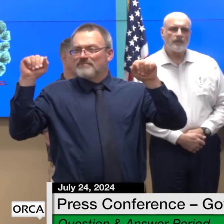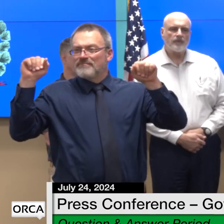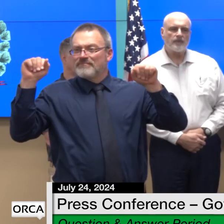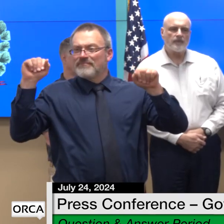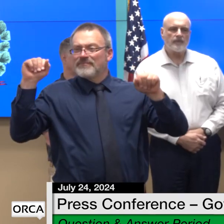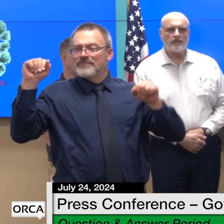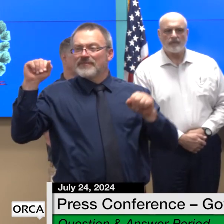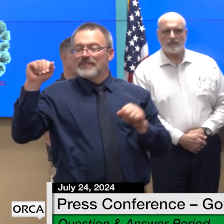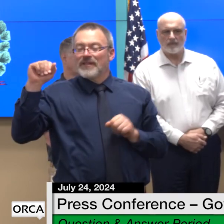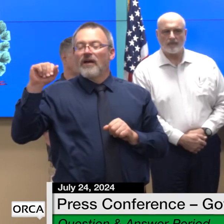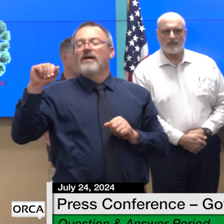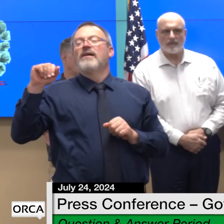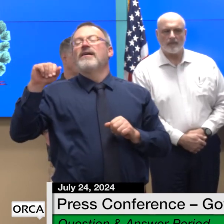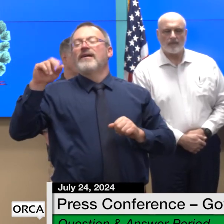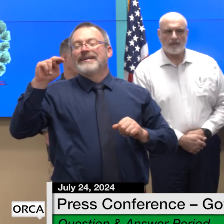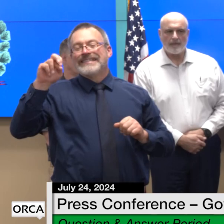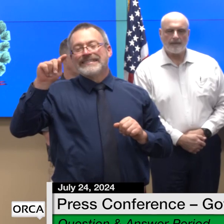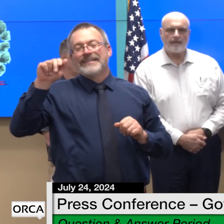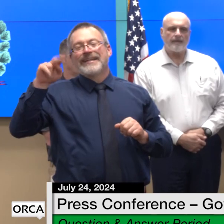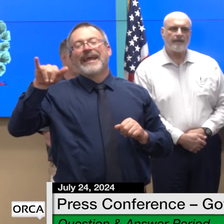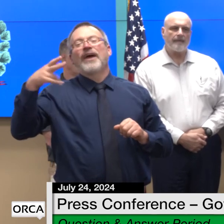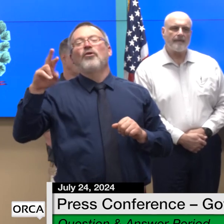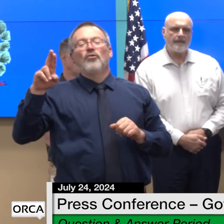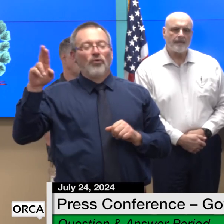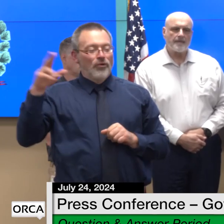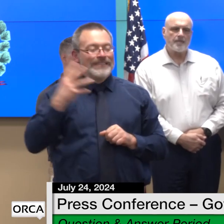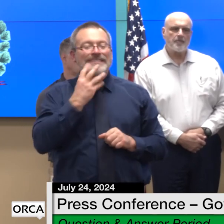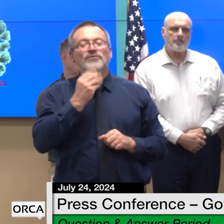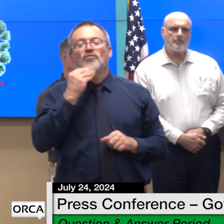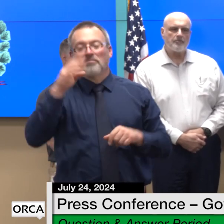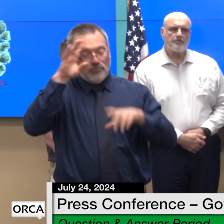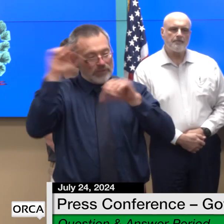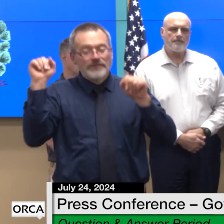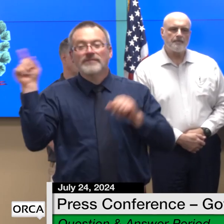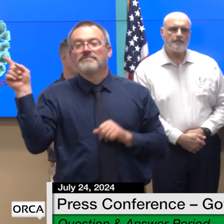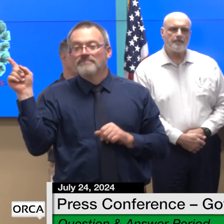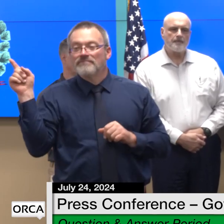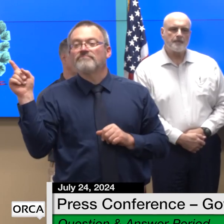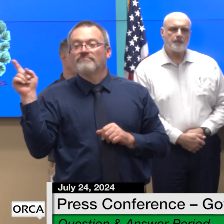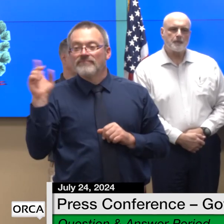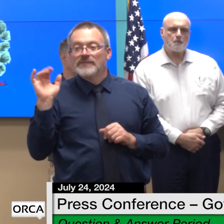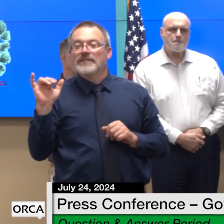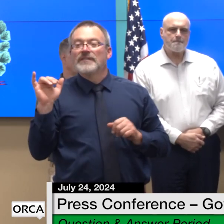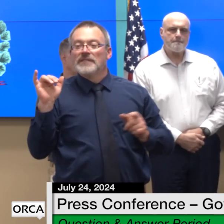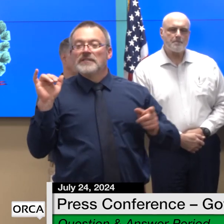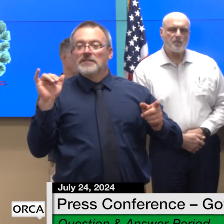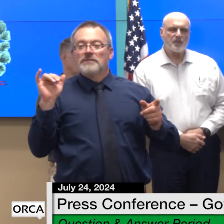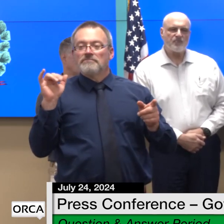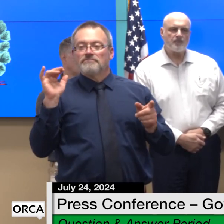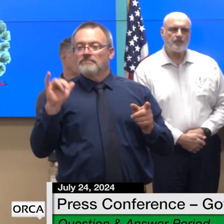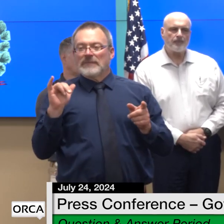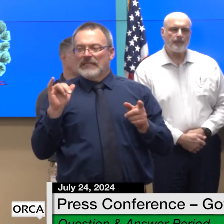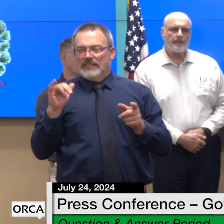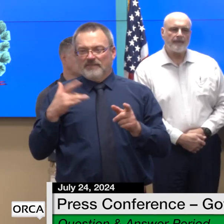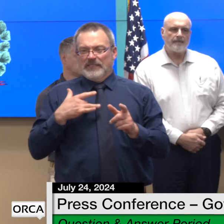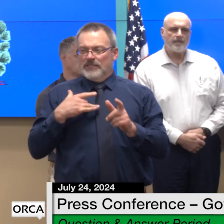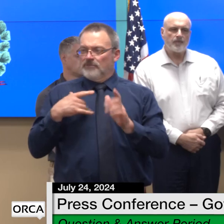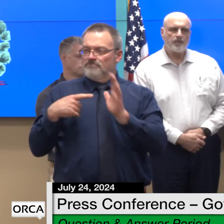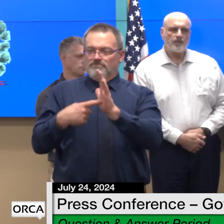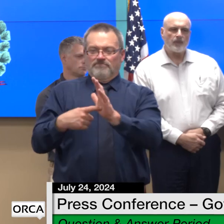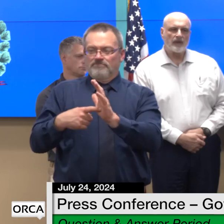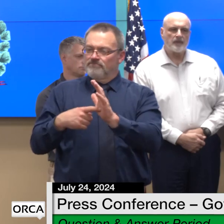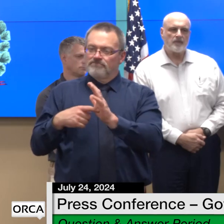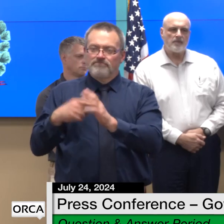My understanding is that all three of our congressional delegates don't plan on attending. What do you make of that? Will you be tuning